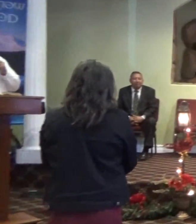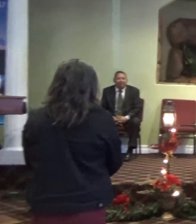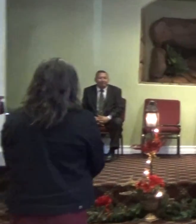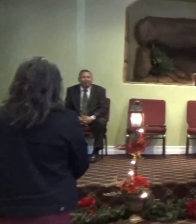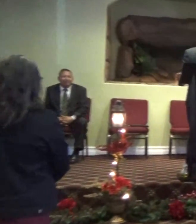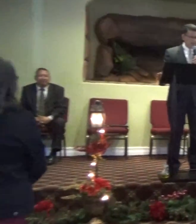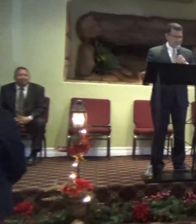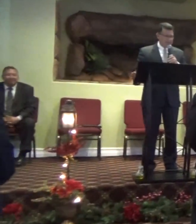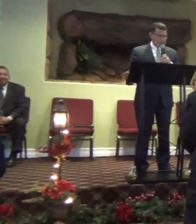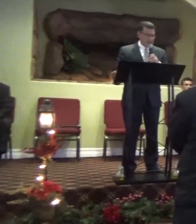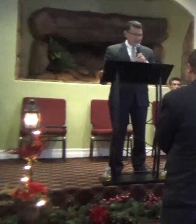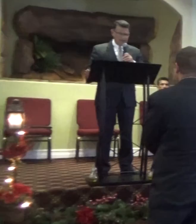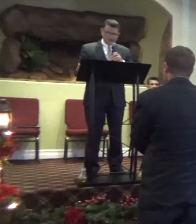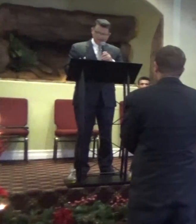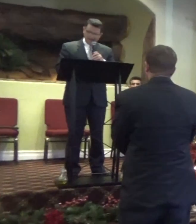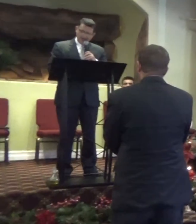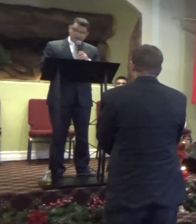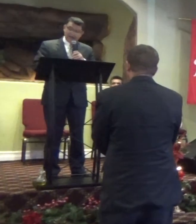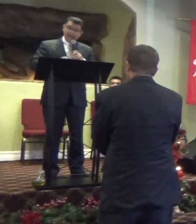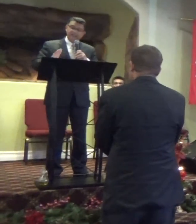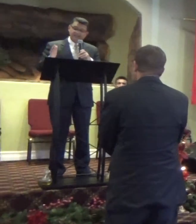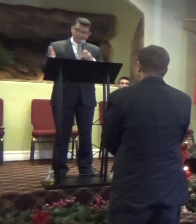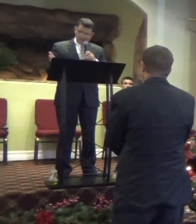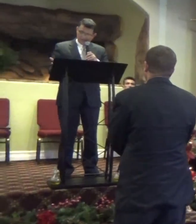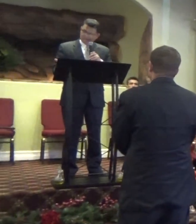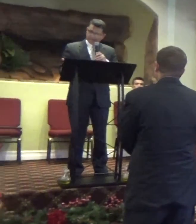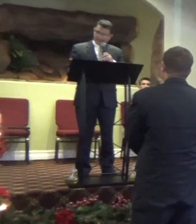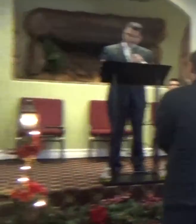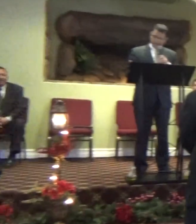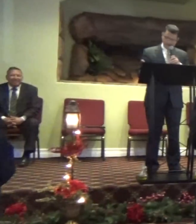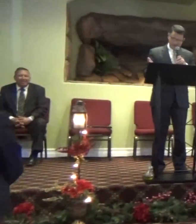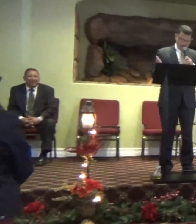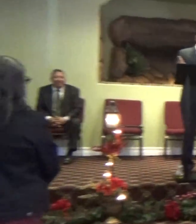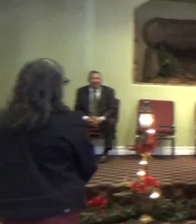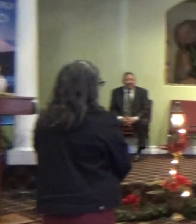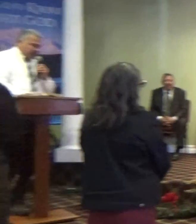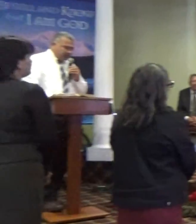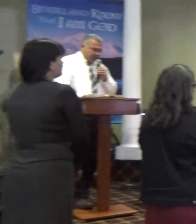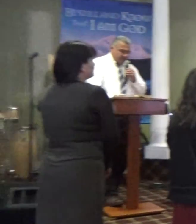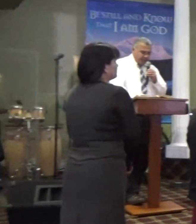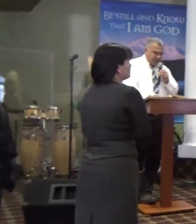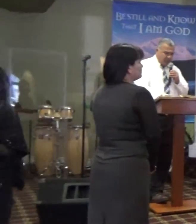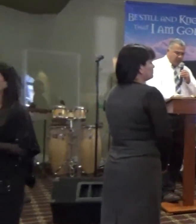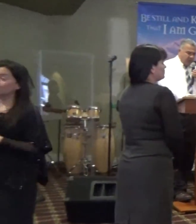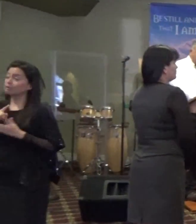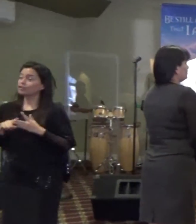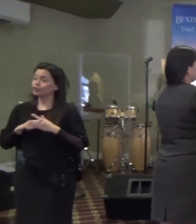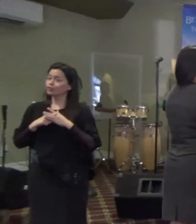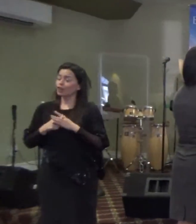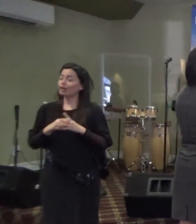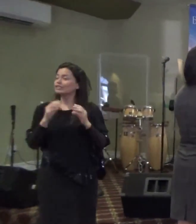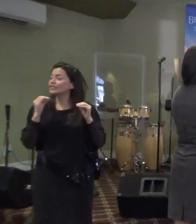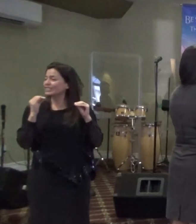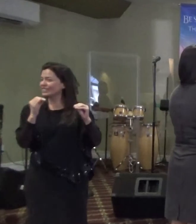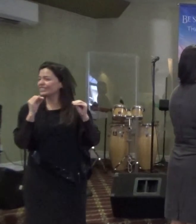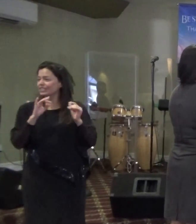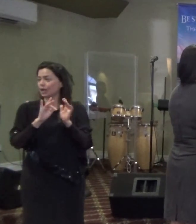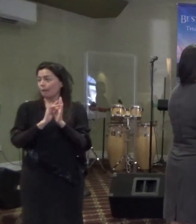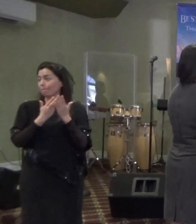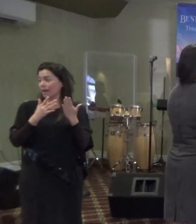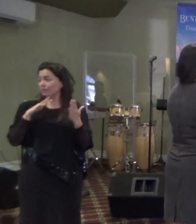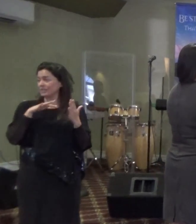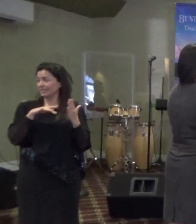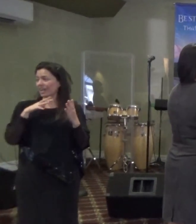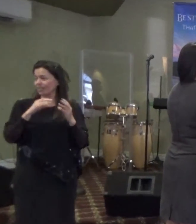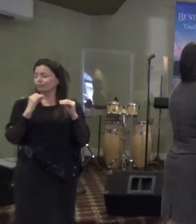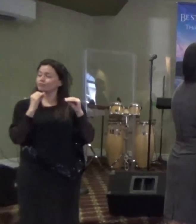más o menos 2 meses These estuvimos. last 2 A months, finales de septiembre empezamos, end of September, octubre, noviembre y ahora October,